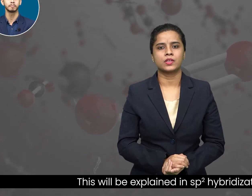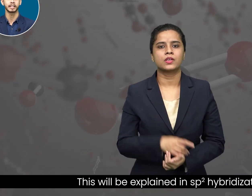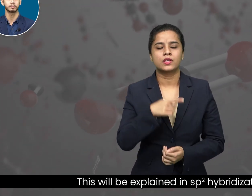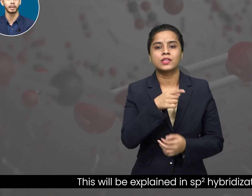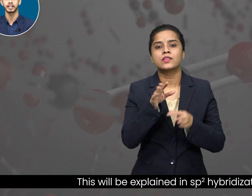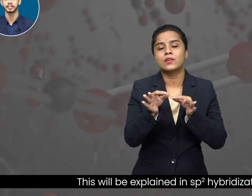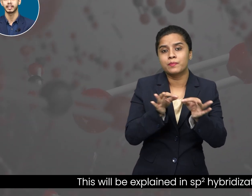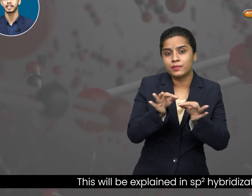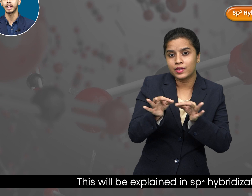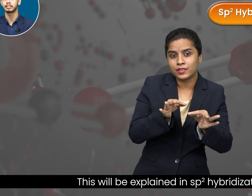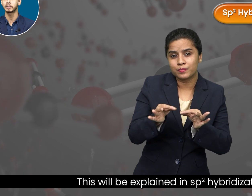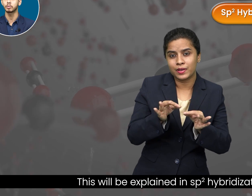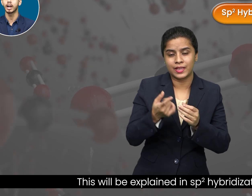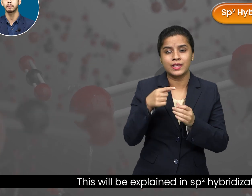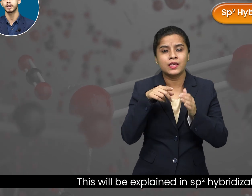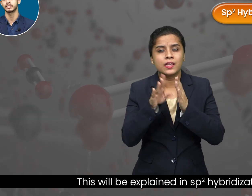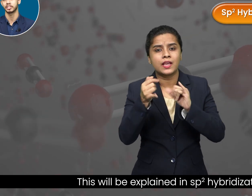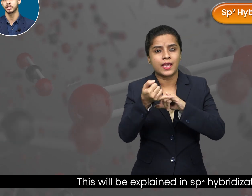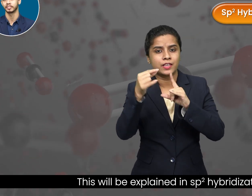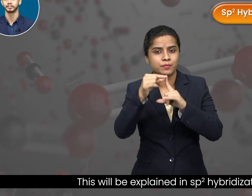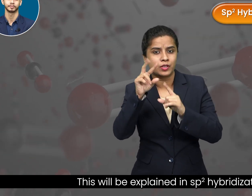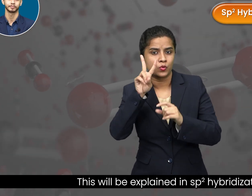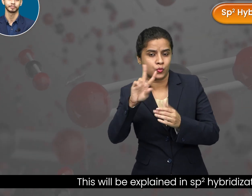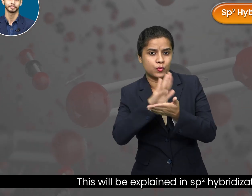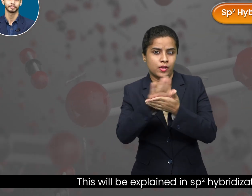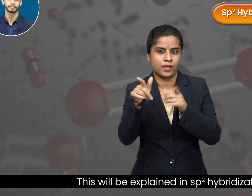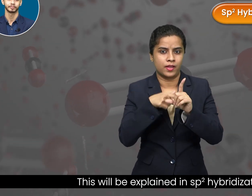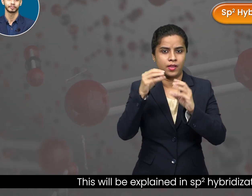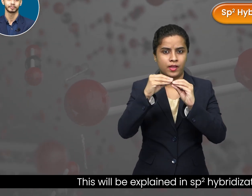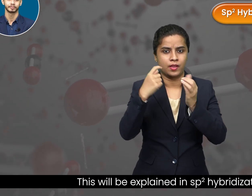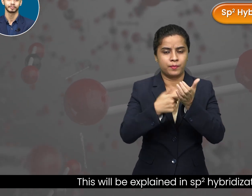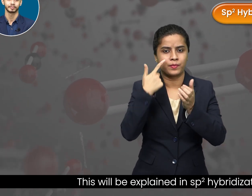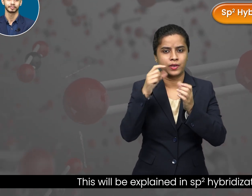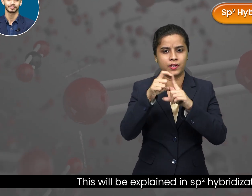This will be explained in sp2 hybridization.